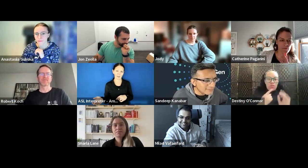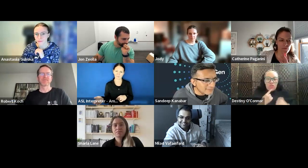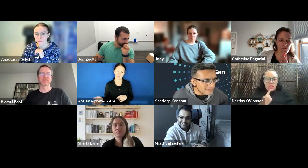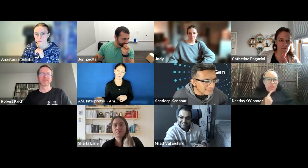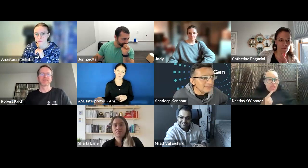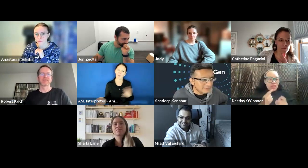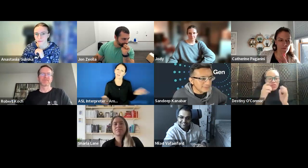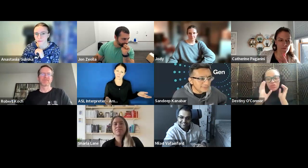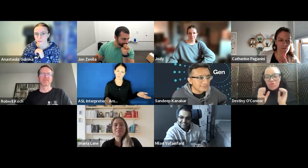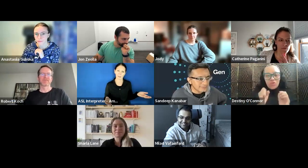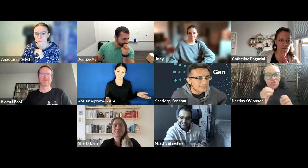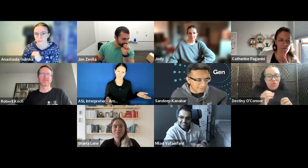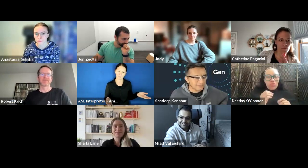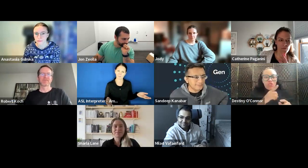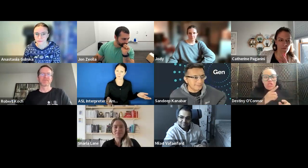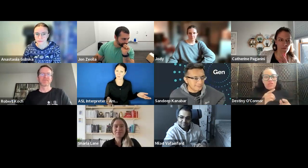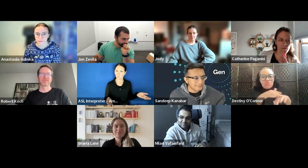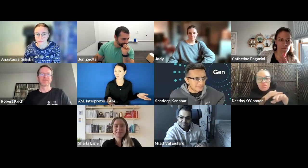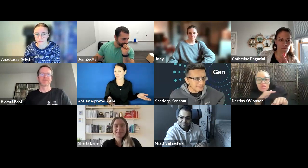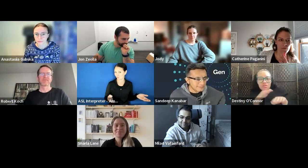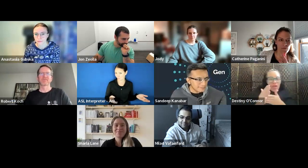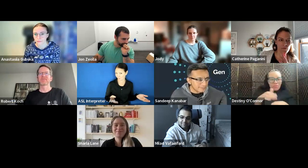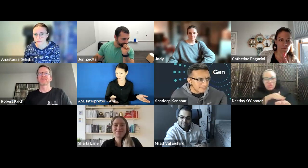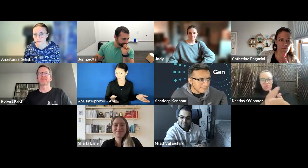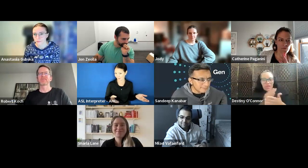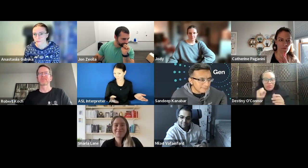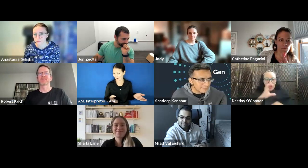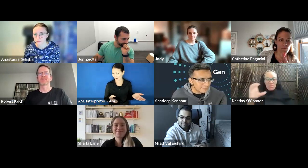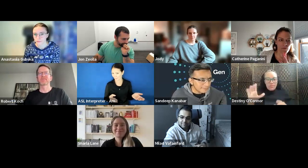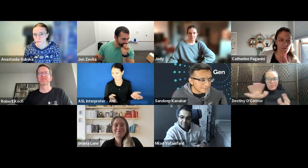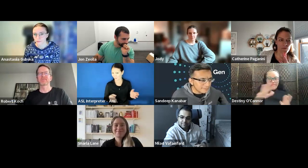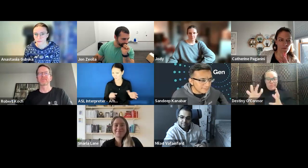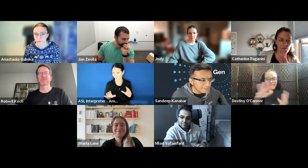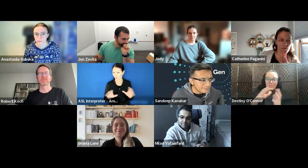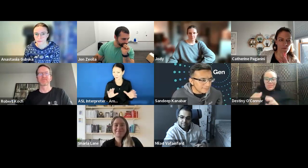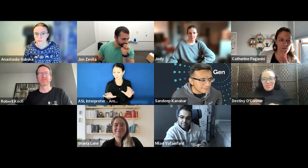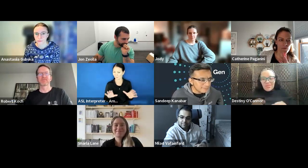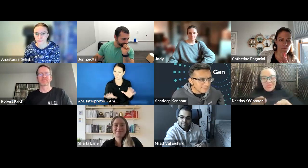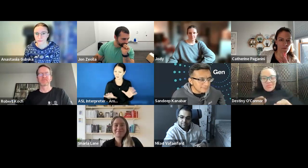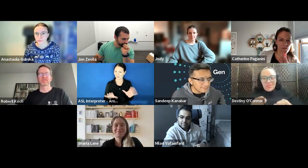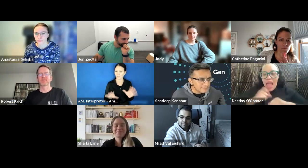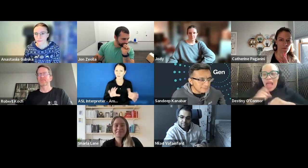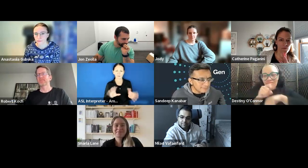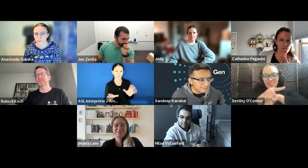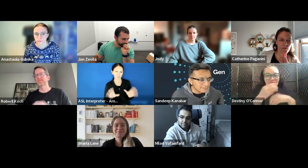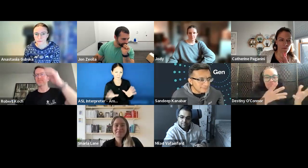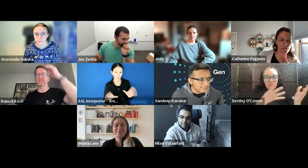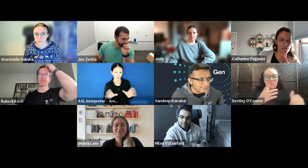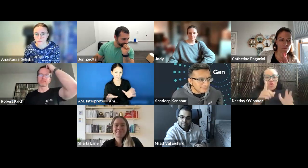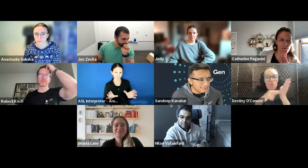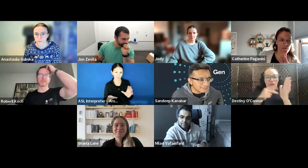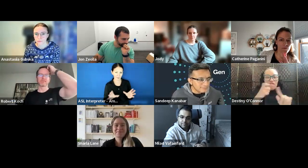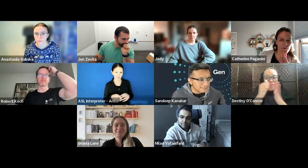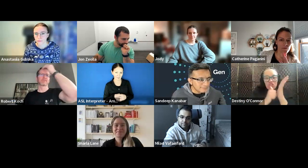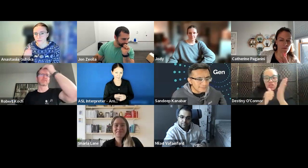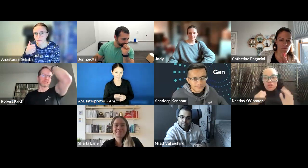little lost because the closed caption is picking up what the interpreter is saying right now, with the interpreter having to kind of try to